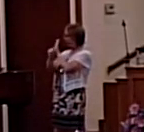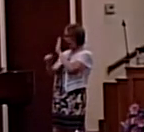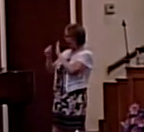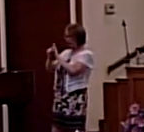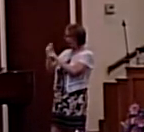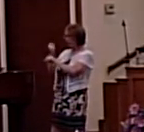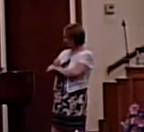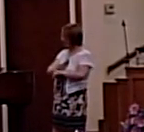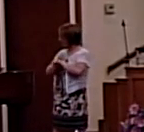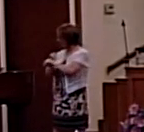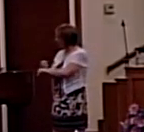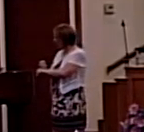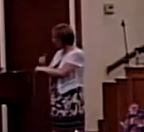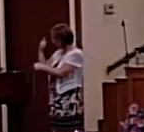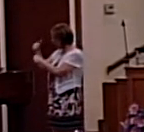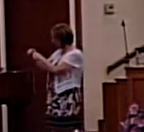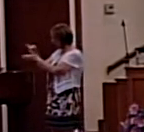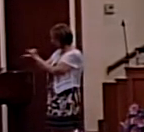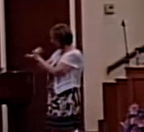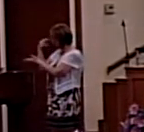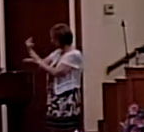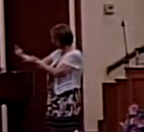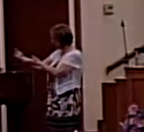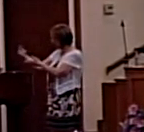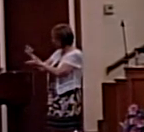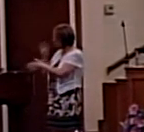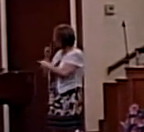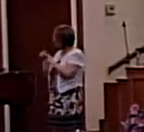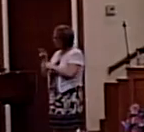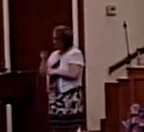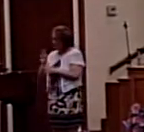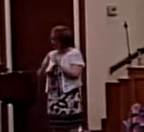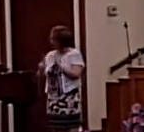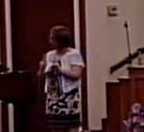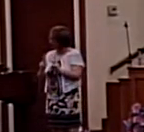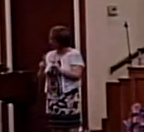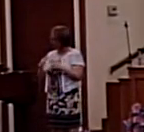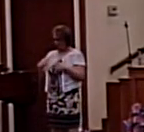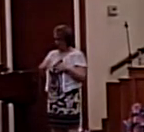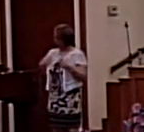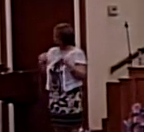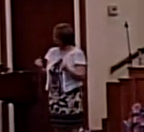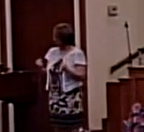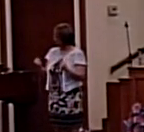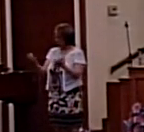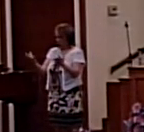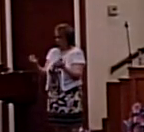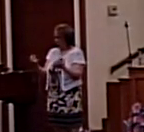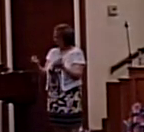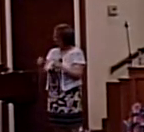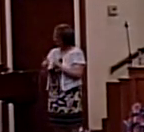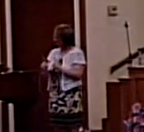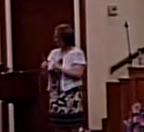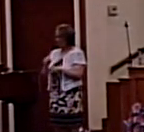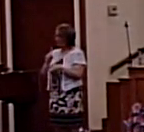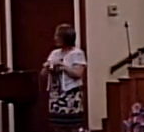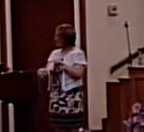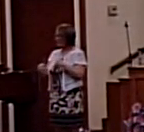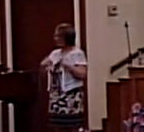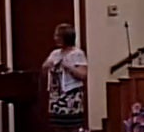when we look at slavery, we think about that, and here these people were, and you know what? They had strength, they had might, but they didn't have